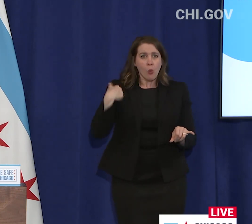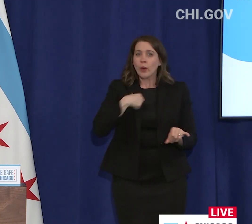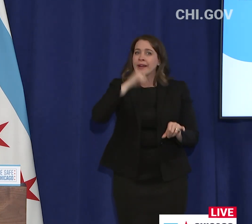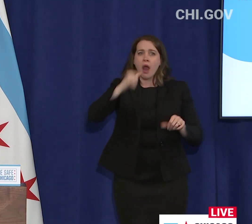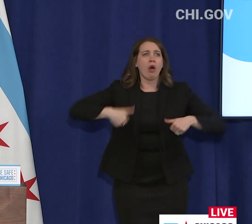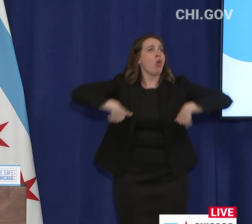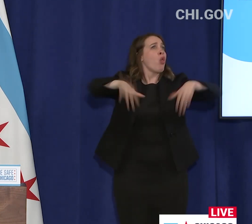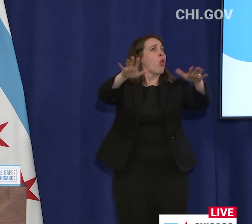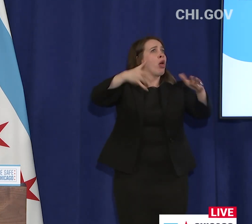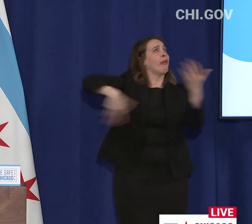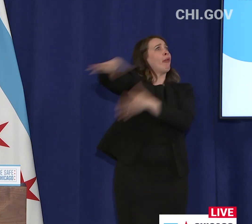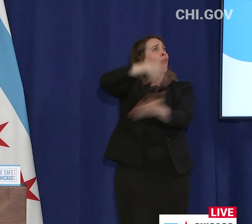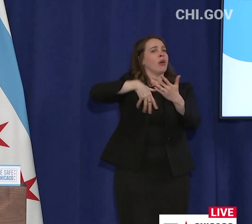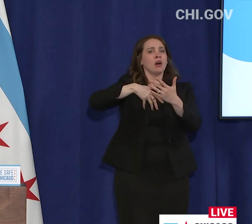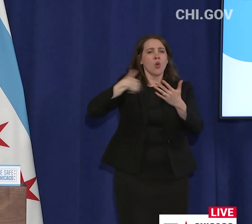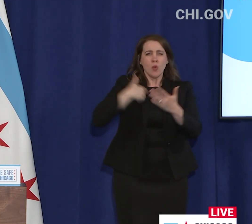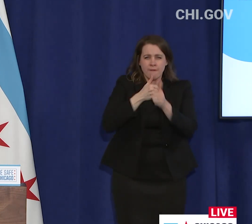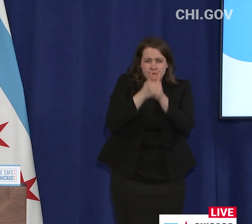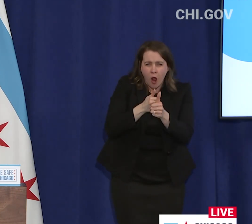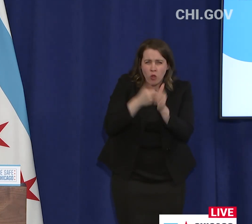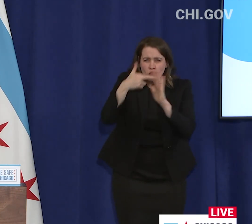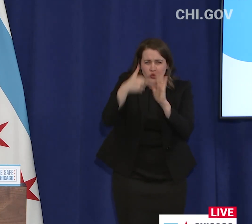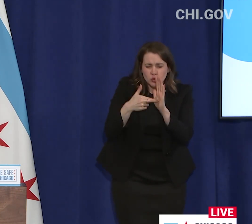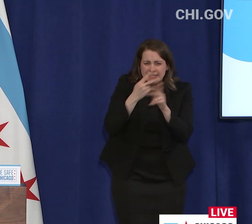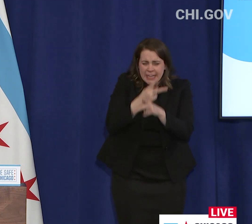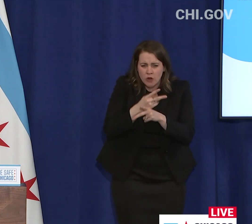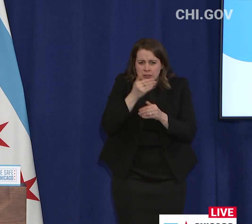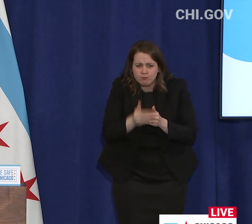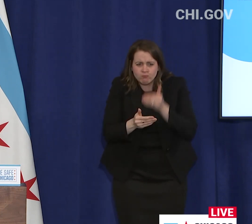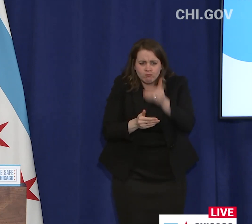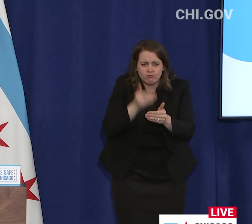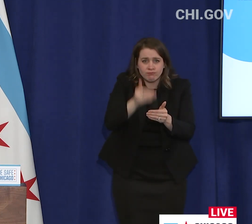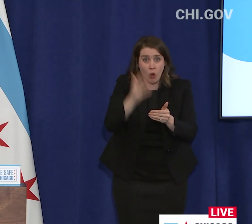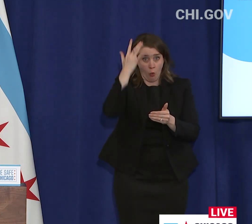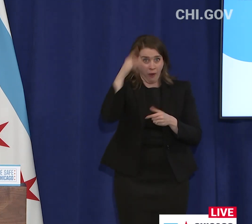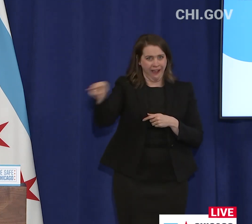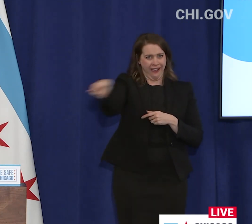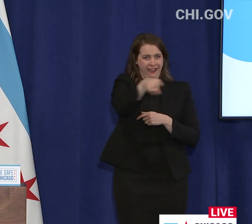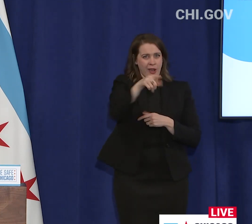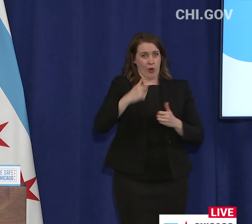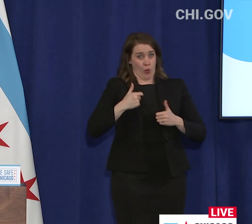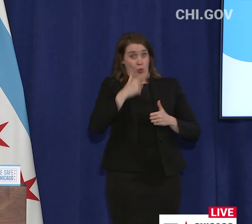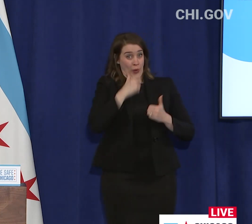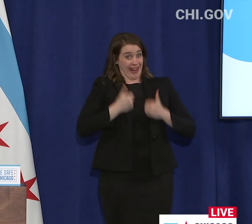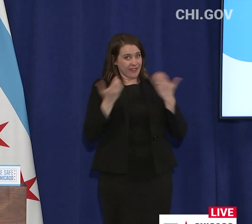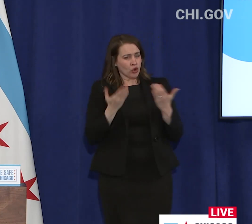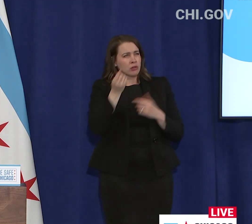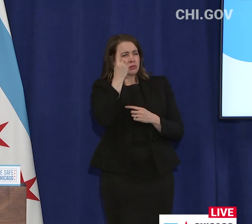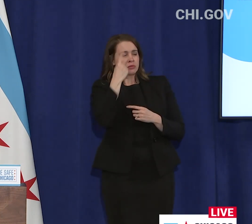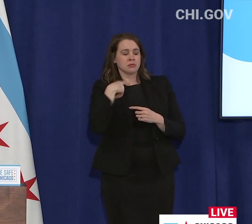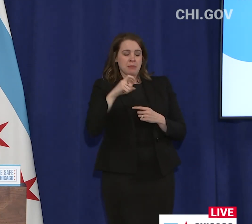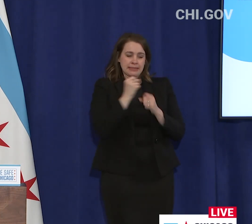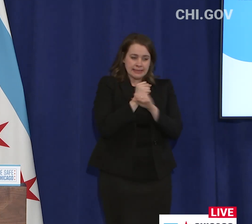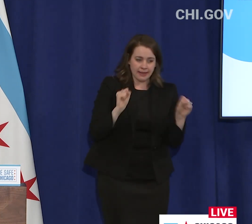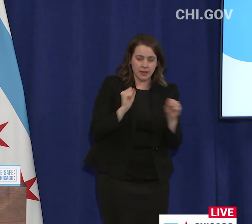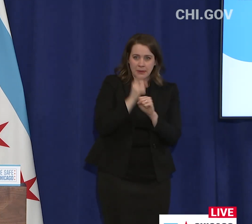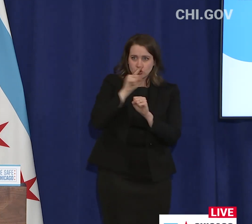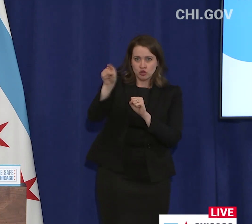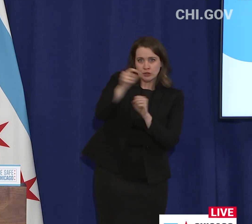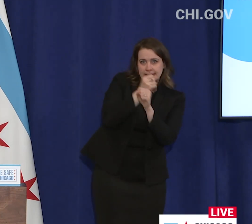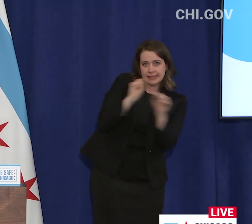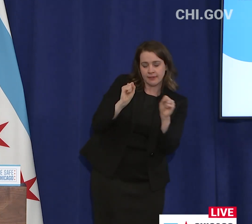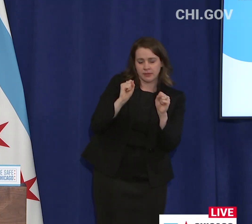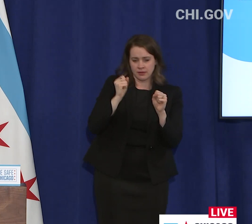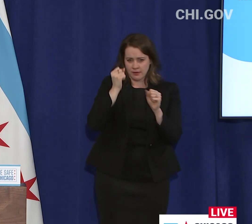sensible manner because our residents understood each of our obligations to be safe and the things that we needed to